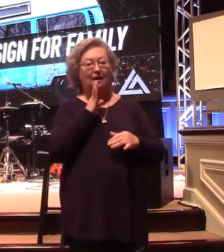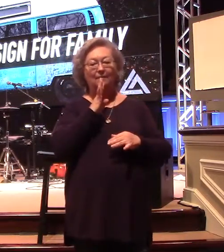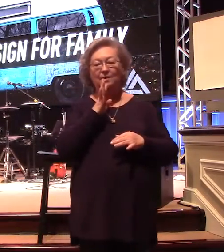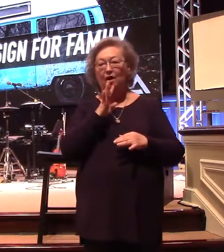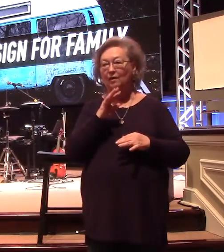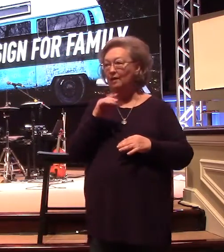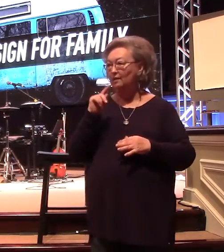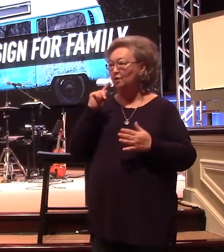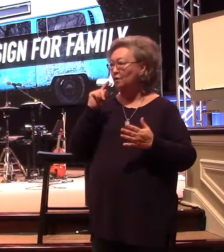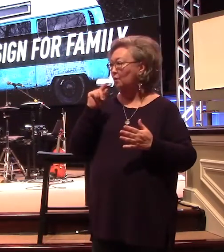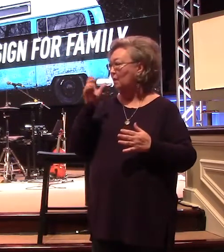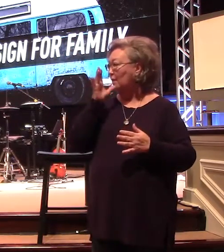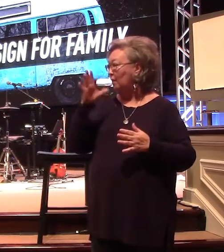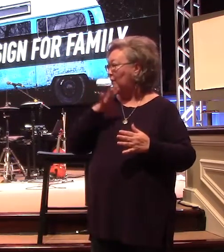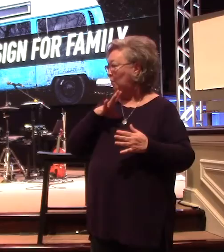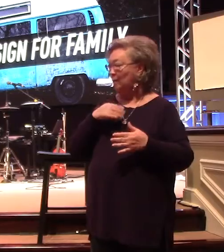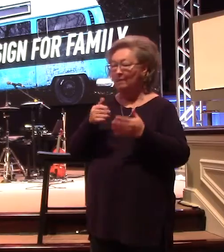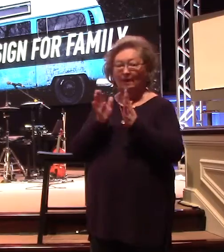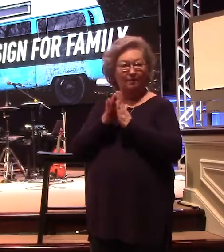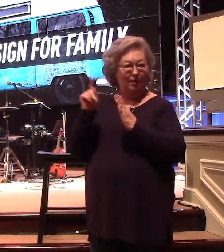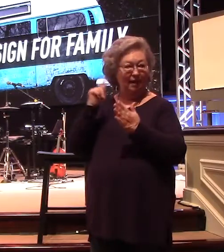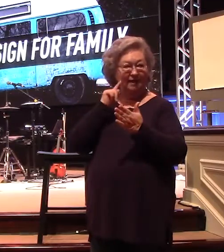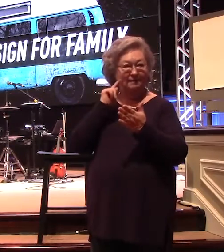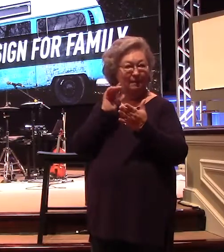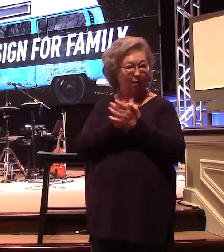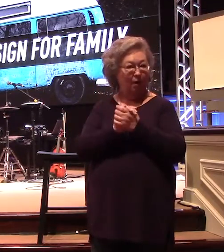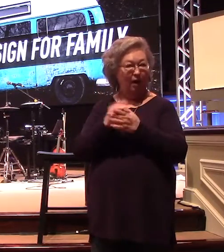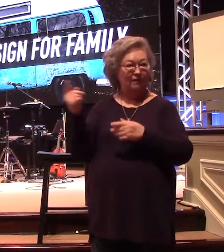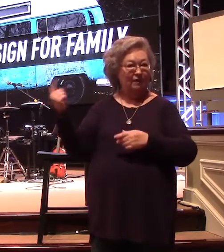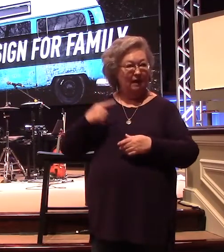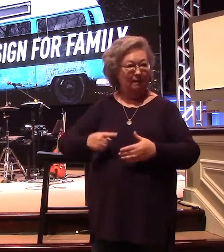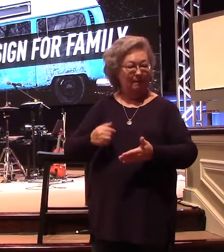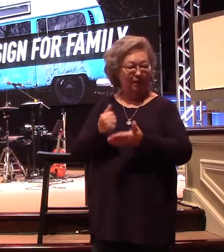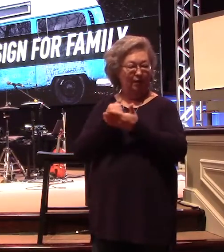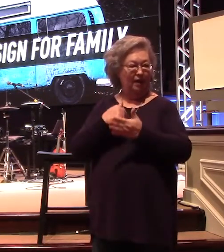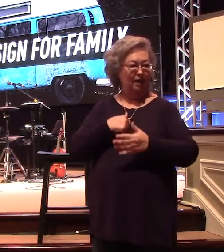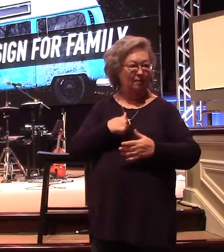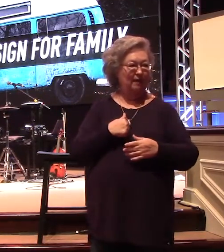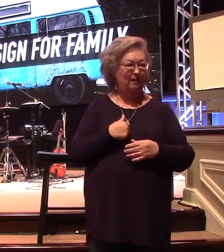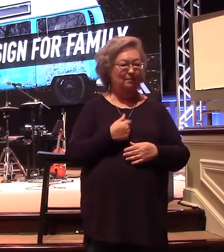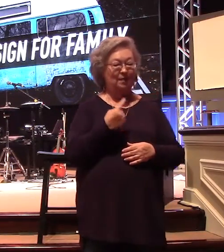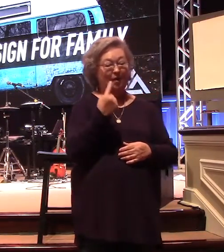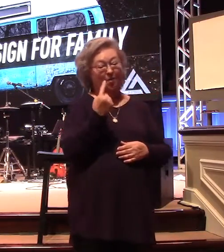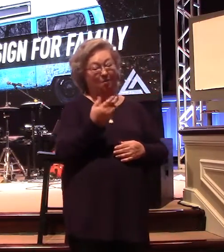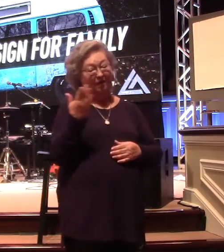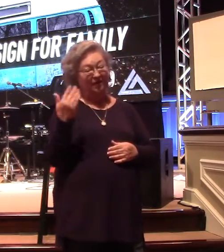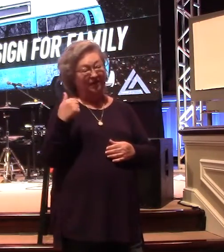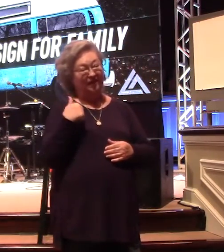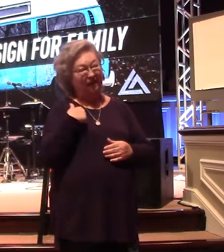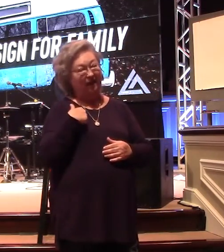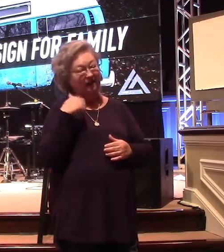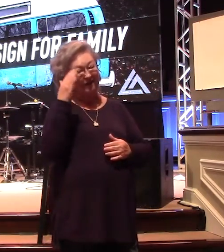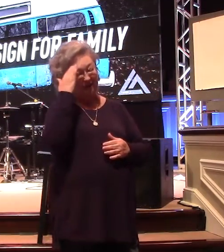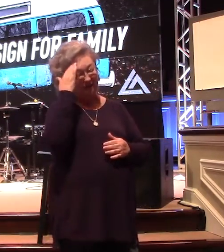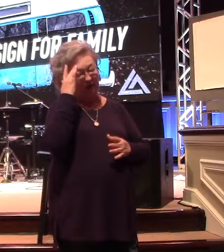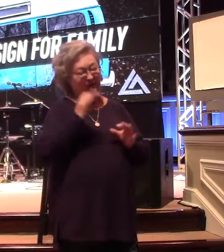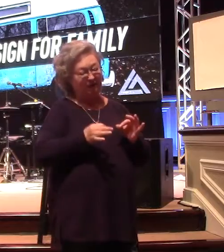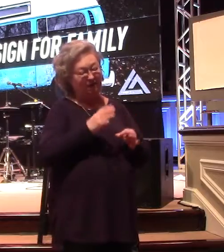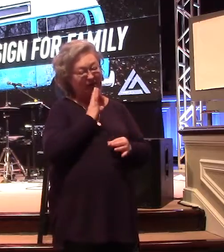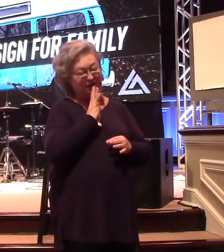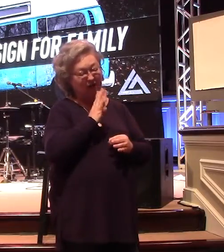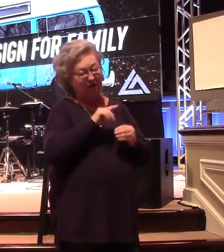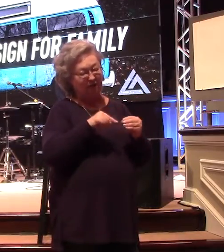I'm asking her to come up here and help me with this, because one thing I found is when I talk about these kinds of things, anything I